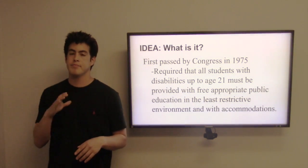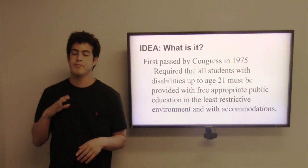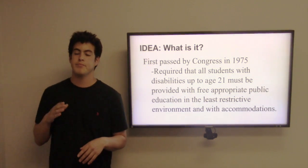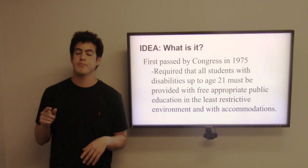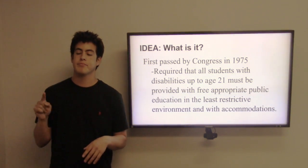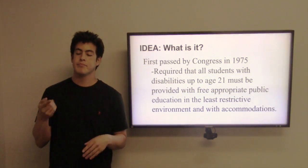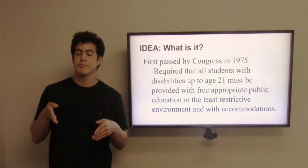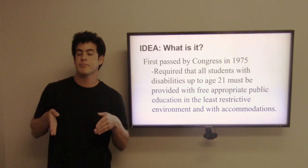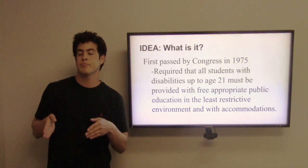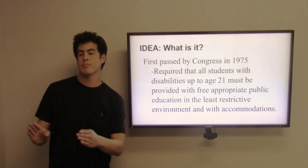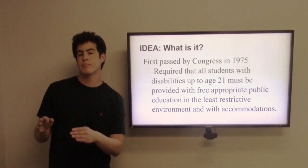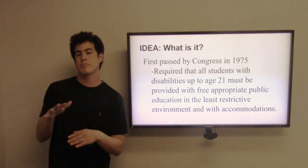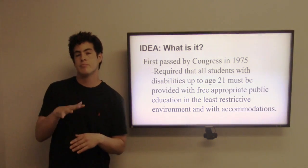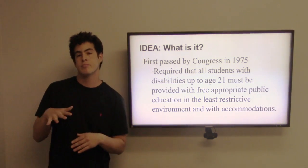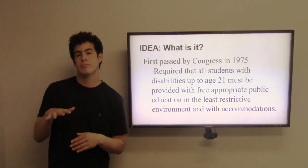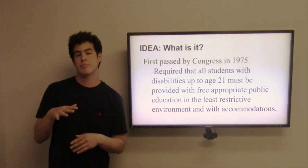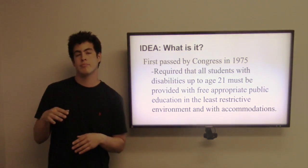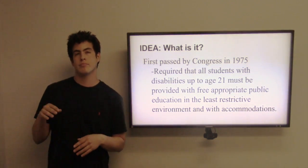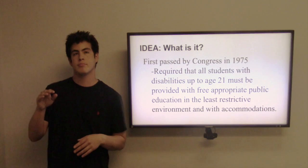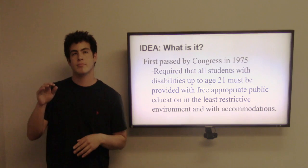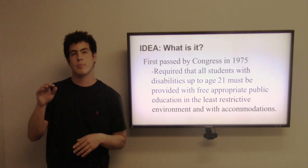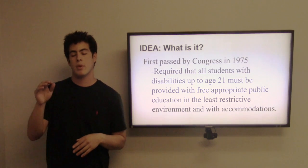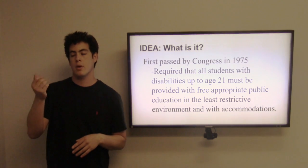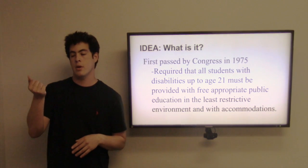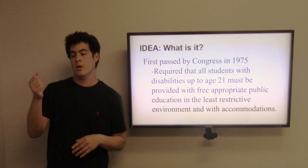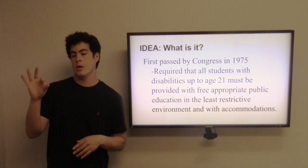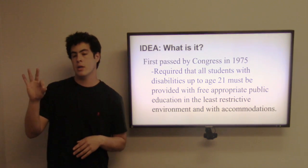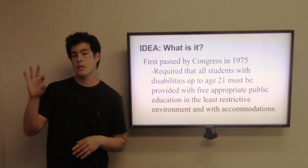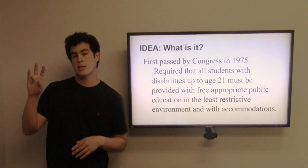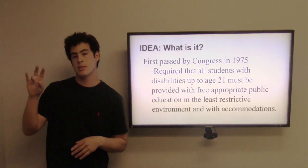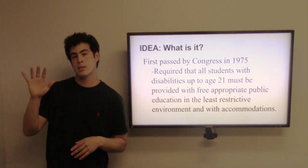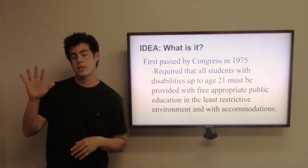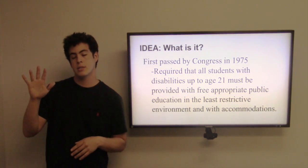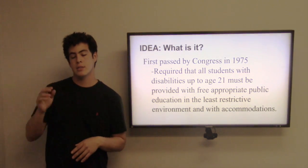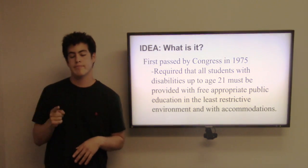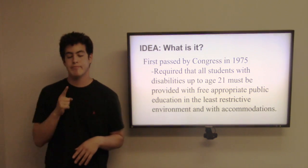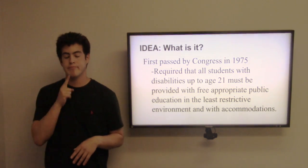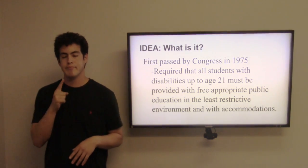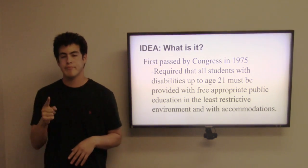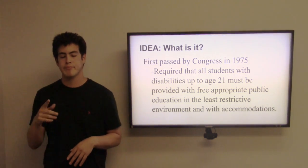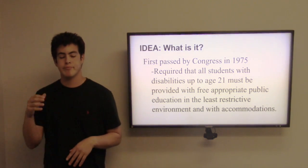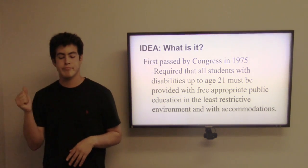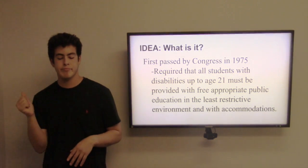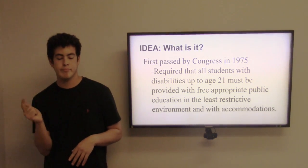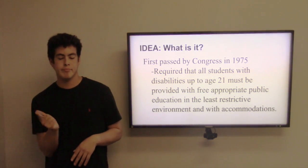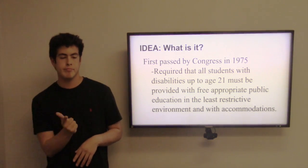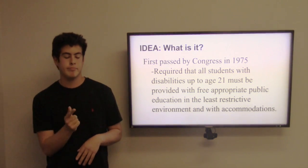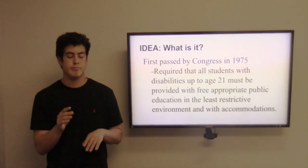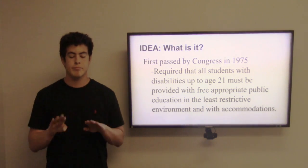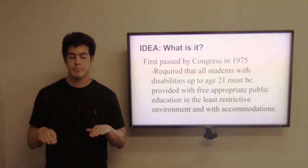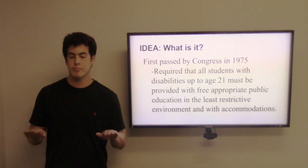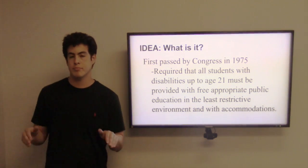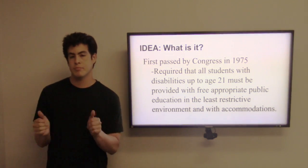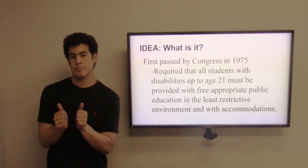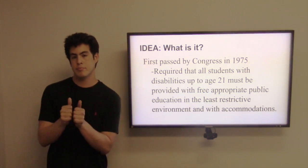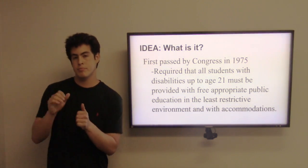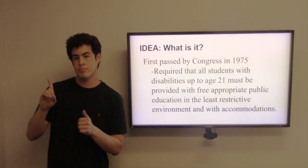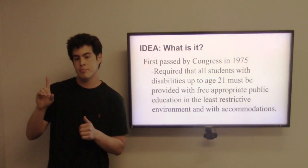was first passed in Congress in 1975. It required that all students with disabilities up to age